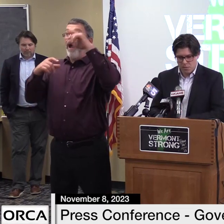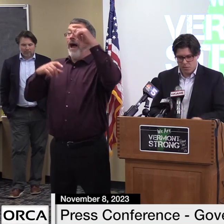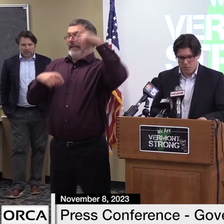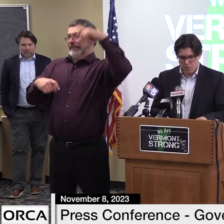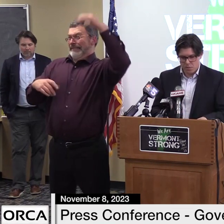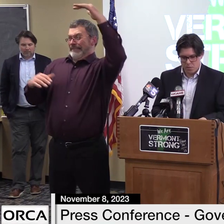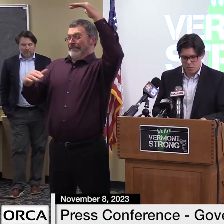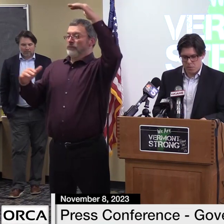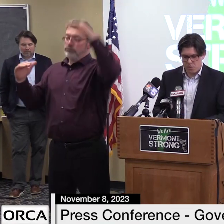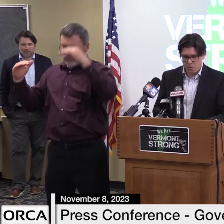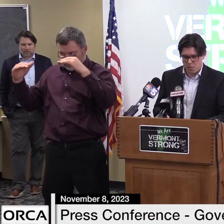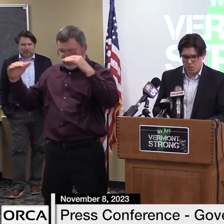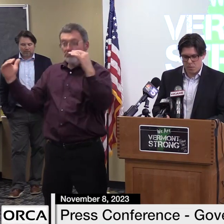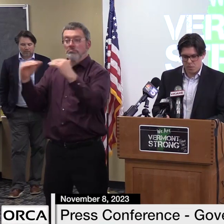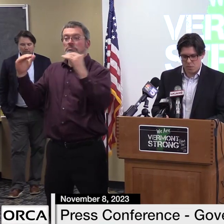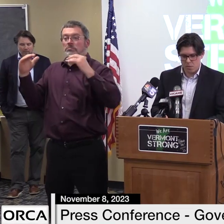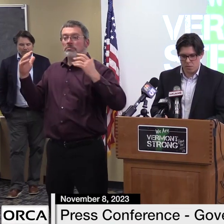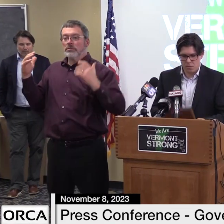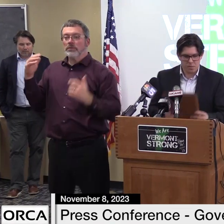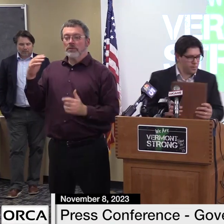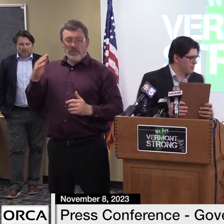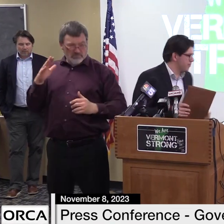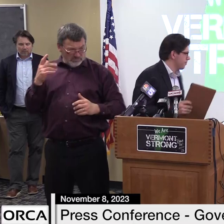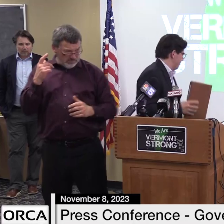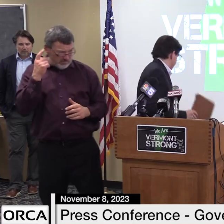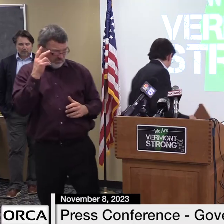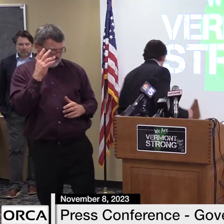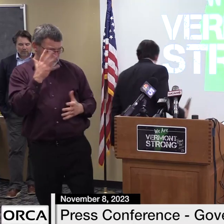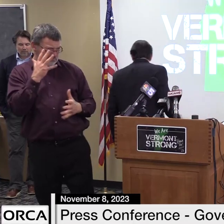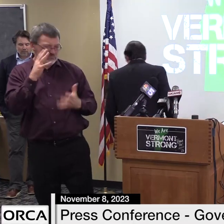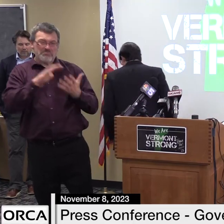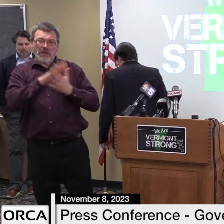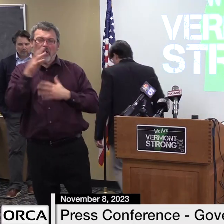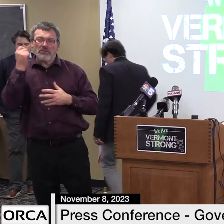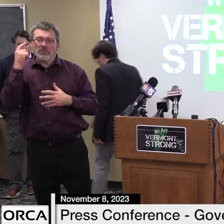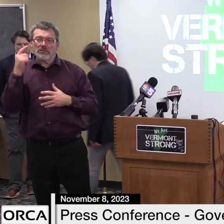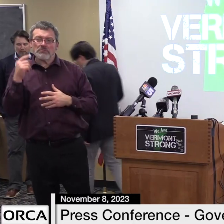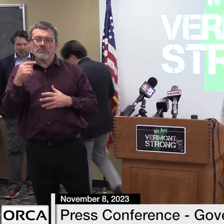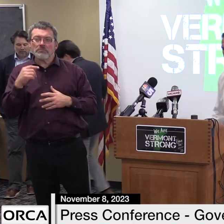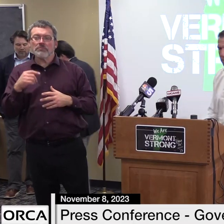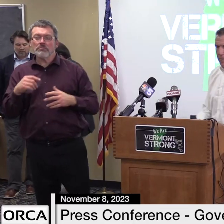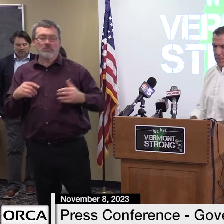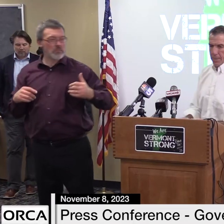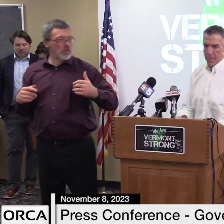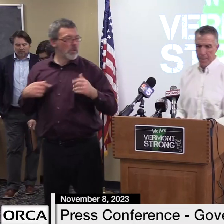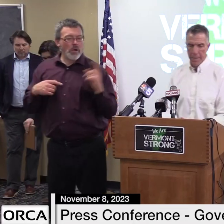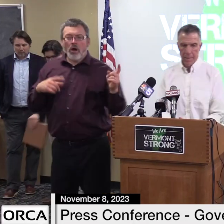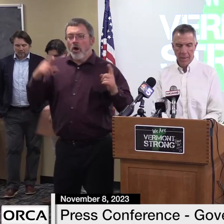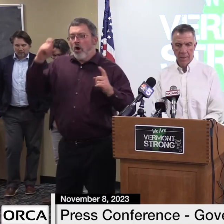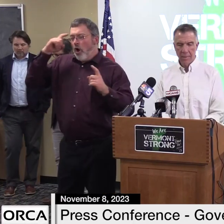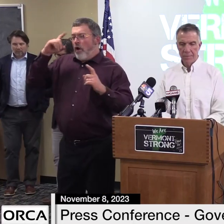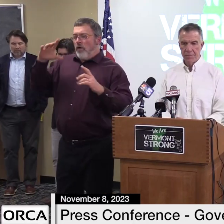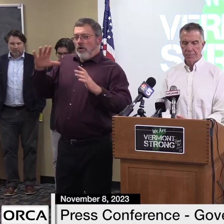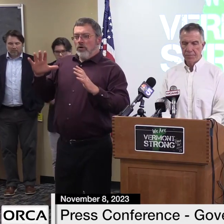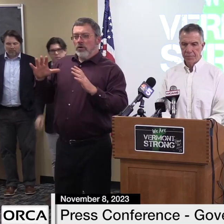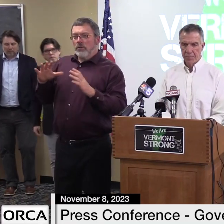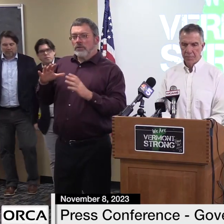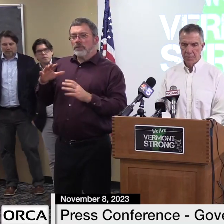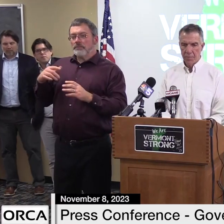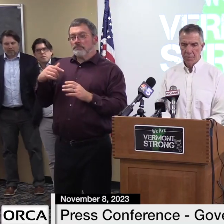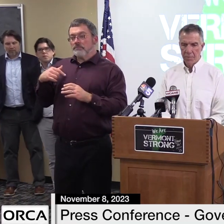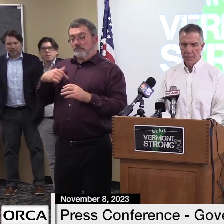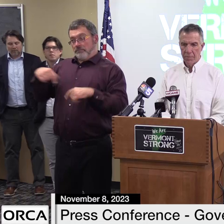Thanks, that makes a lot of sense. One more question. Governor, when you look at the leadership in Vermont,